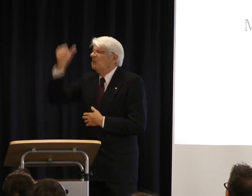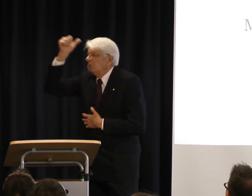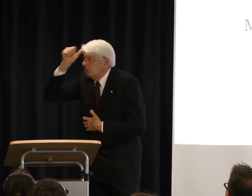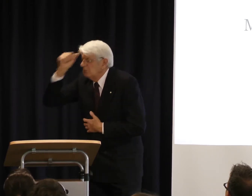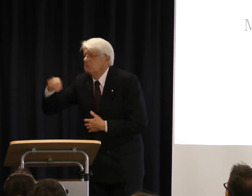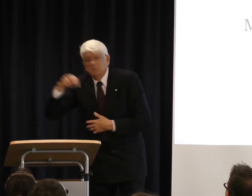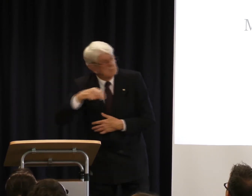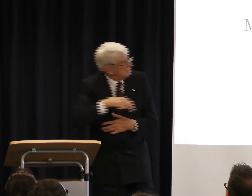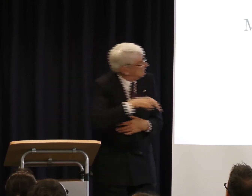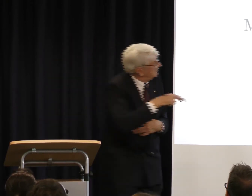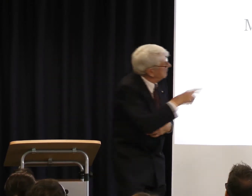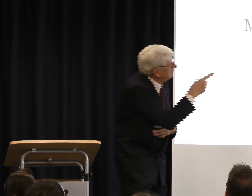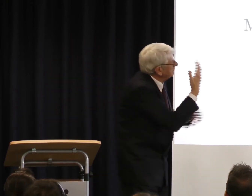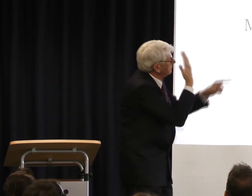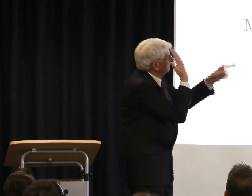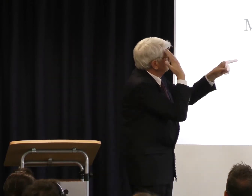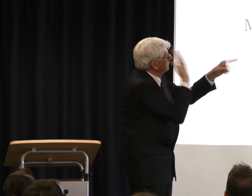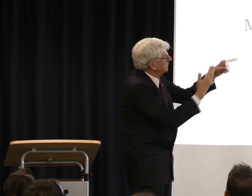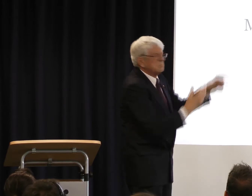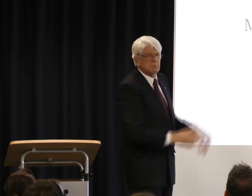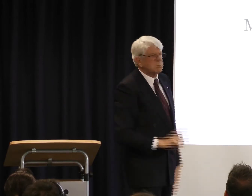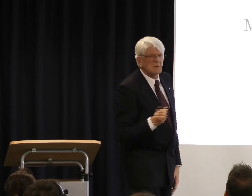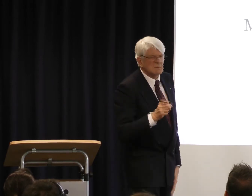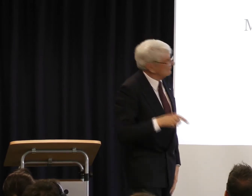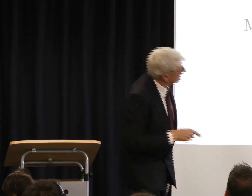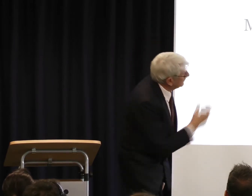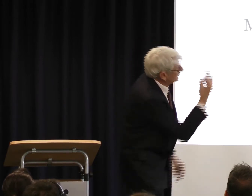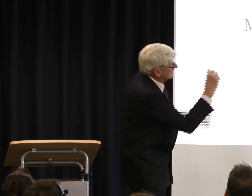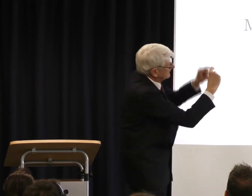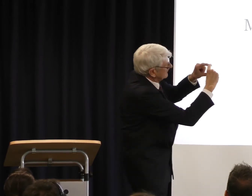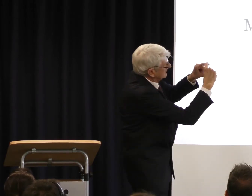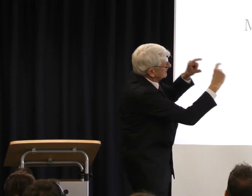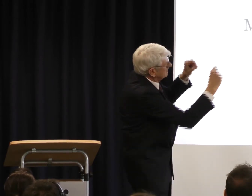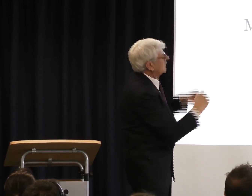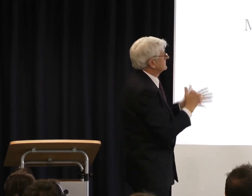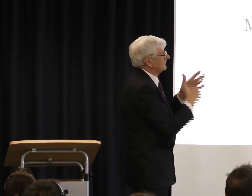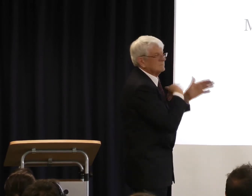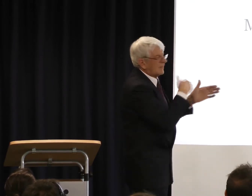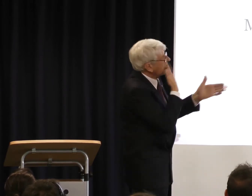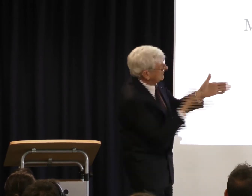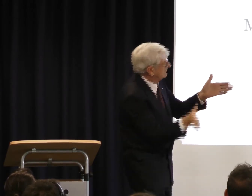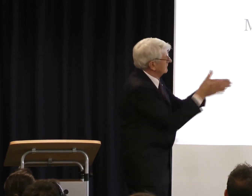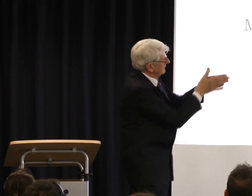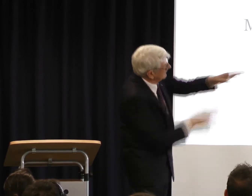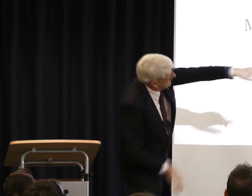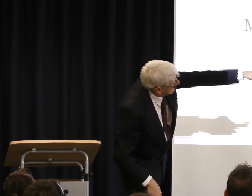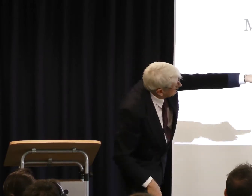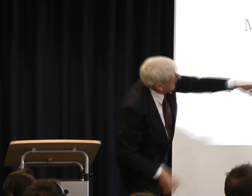Ern Noble, I remember him. They went over there and said, oh, who's that? Because there was no plaque, so we had to attach